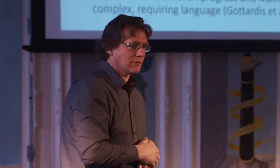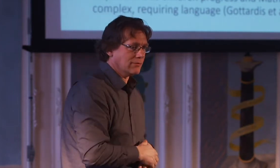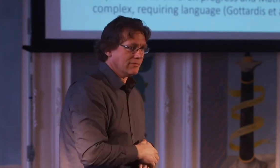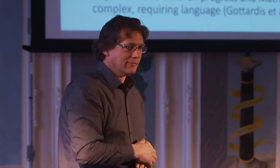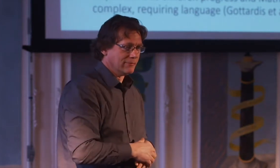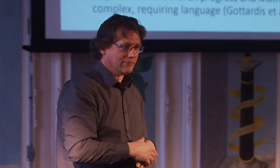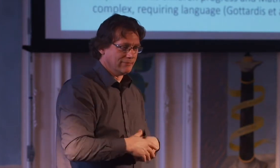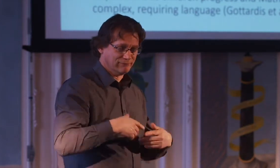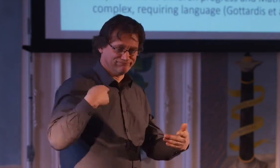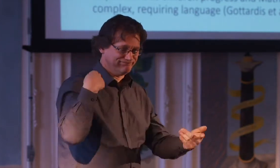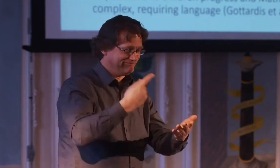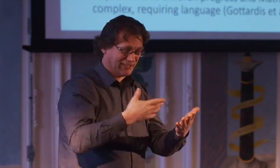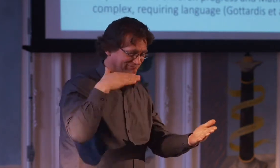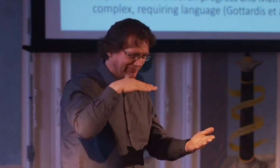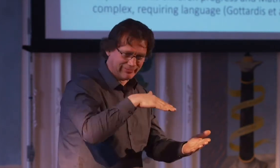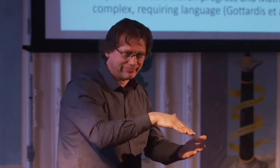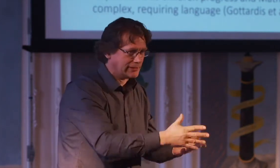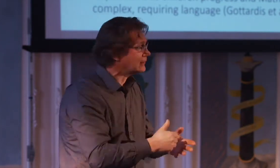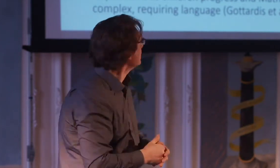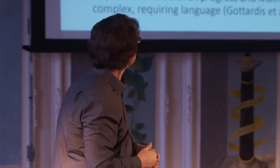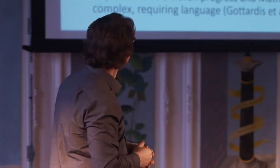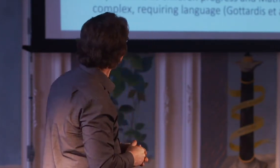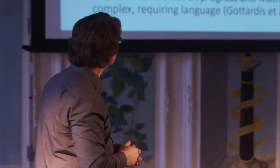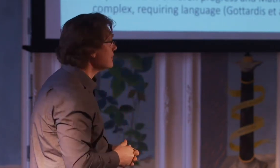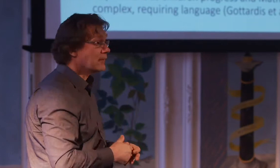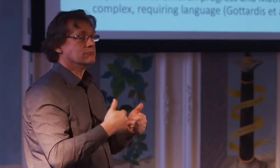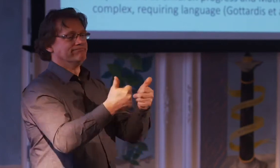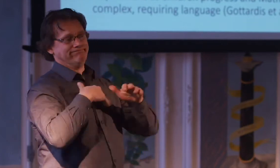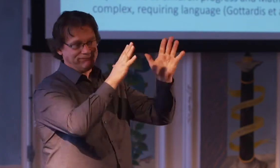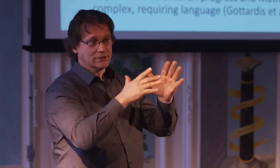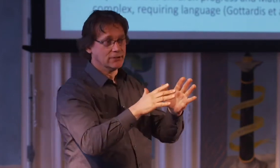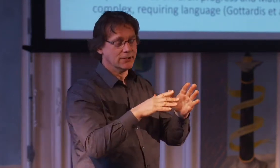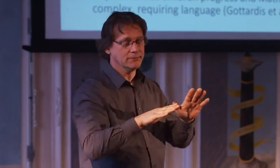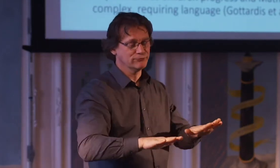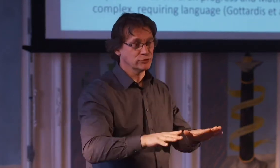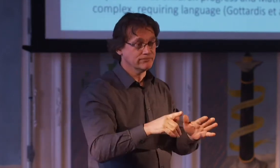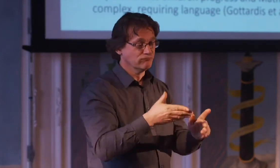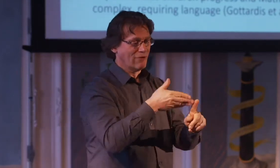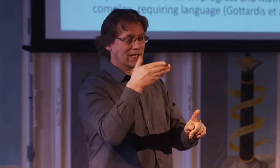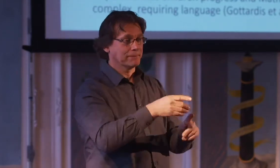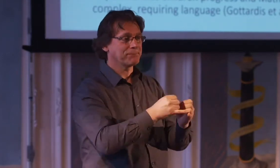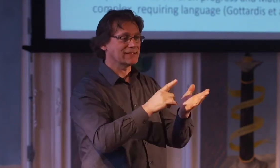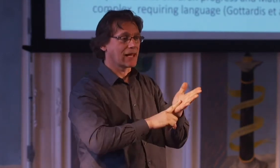taken this idea from the education system in Germany, and after that, the attainment of deaf children started to decline in